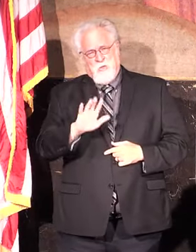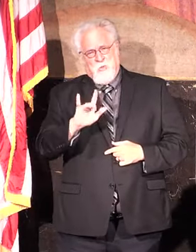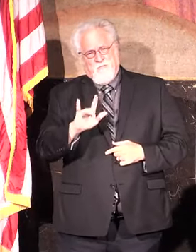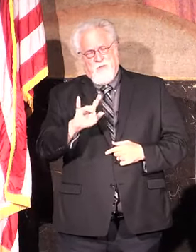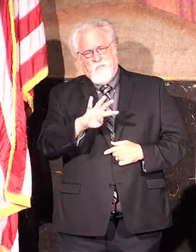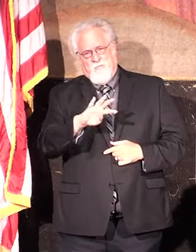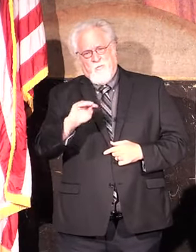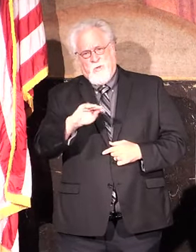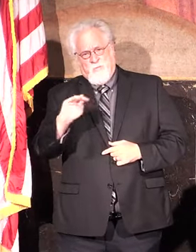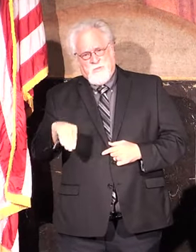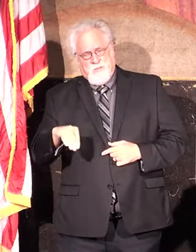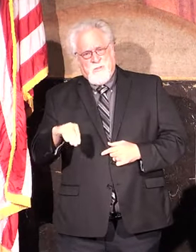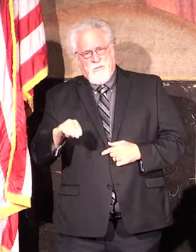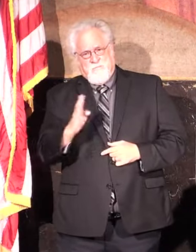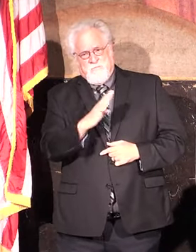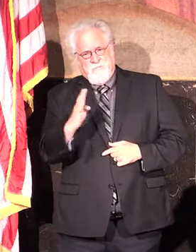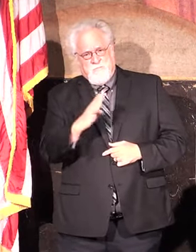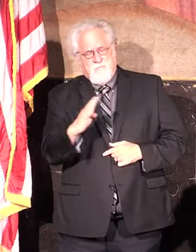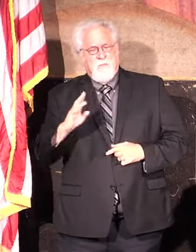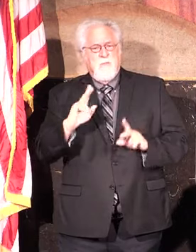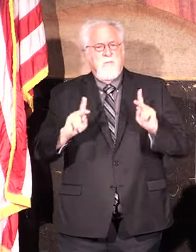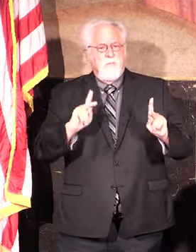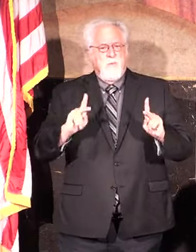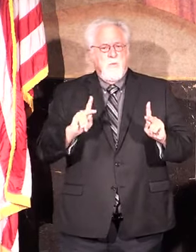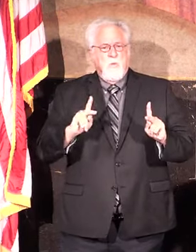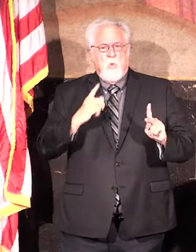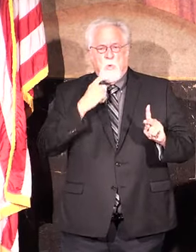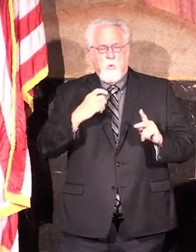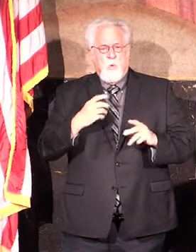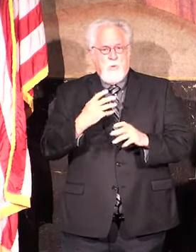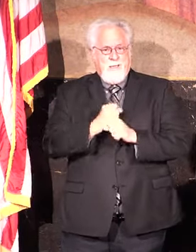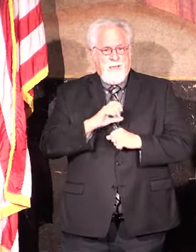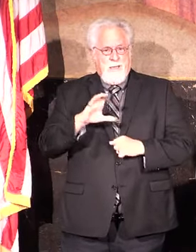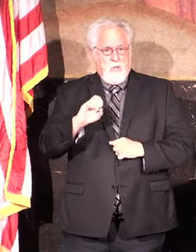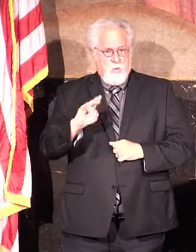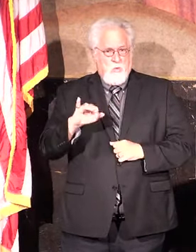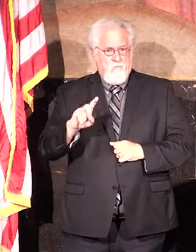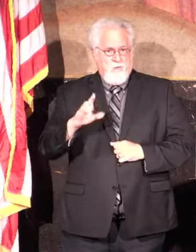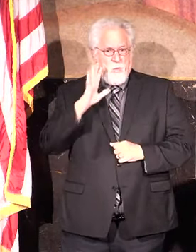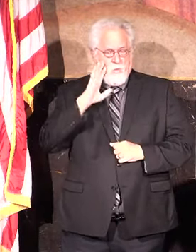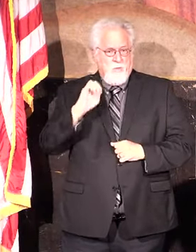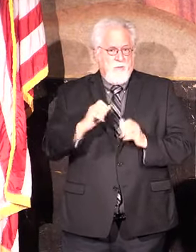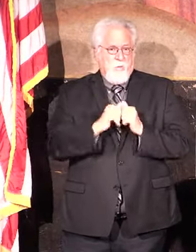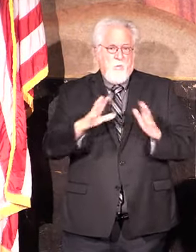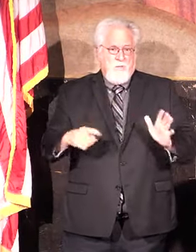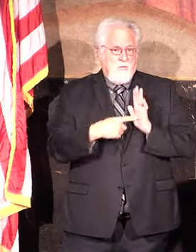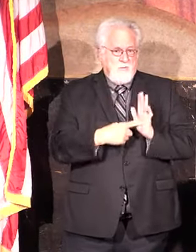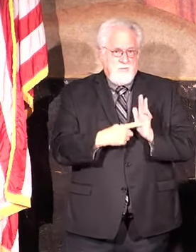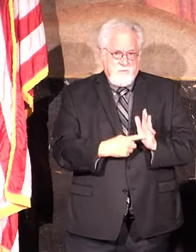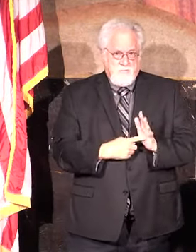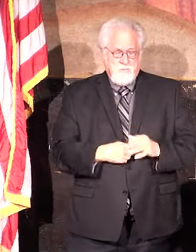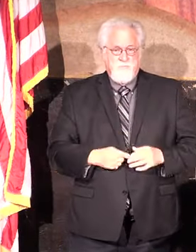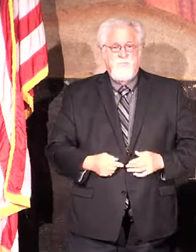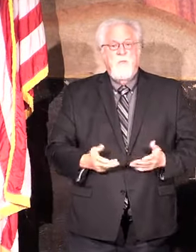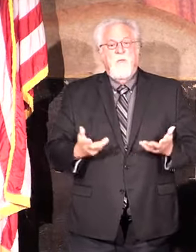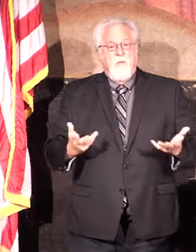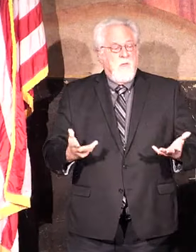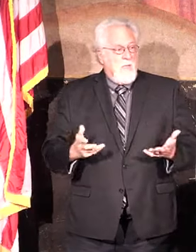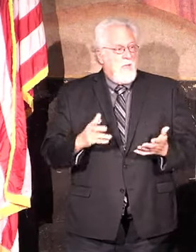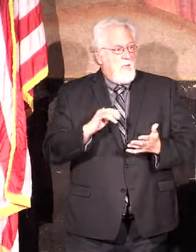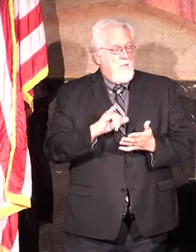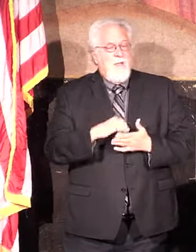25 and 40% of individuals who get COVID will be asymptomatic. Now, by the way, that's one